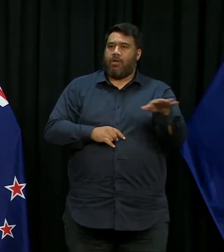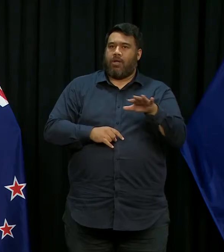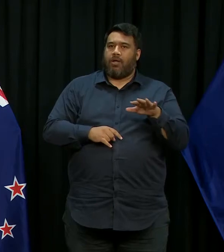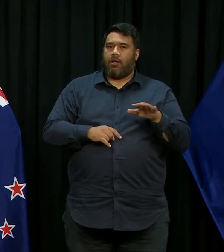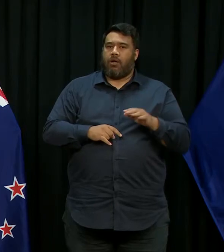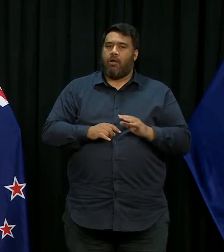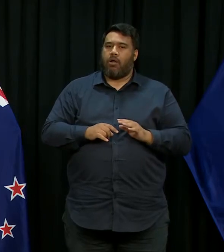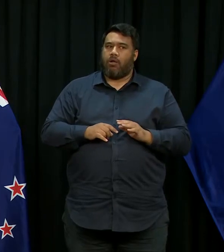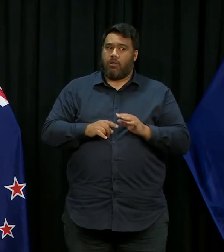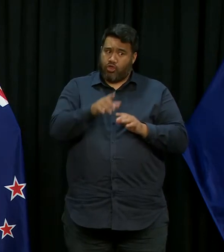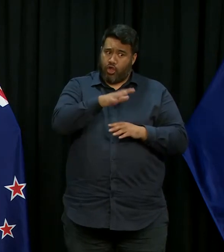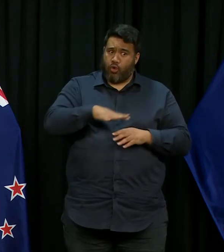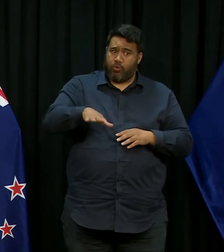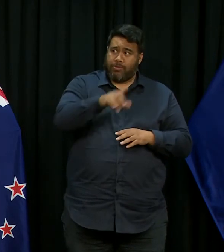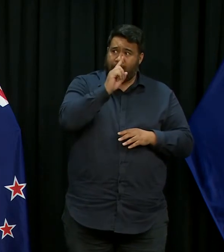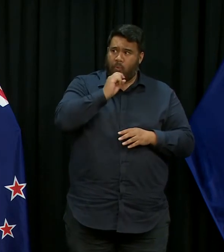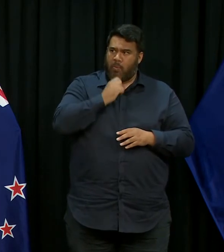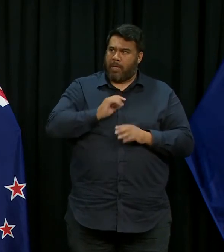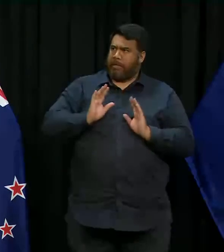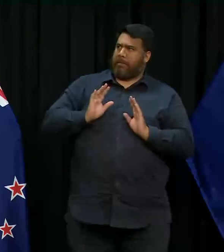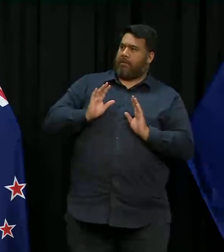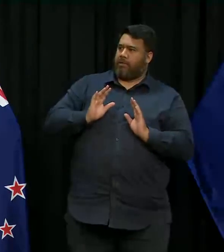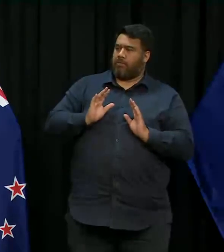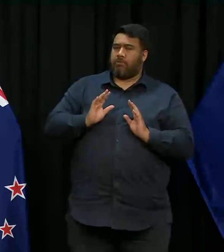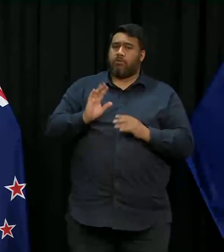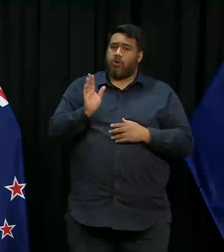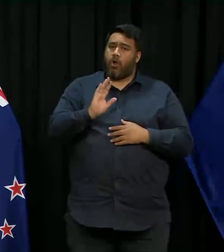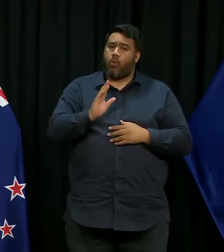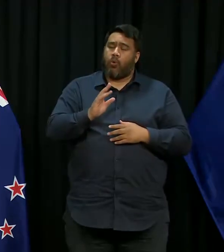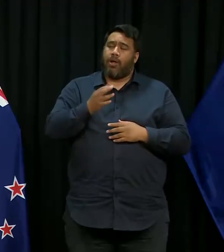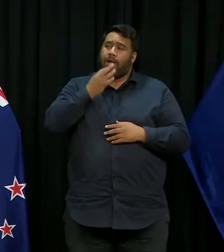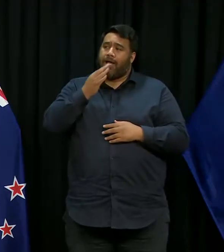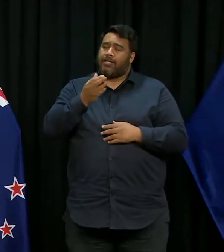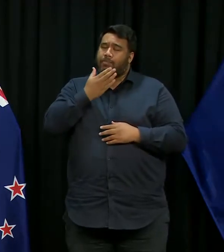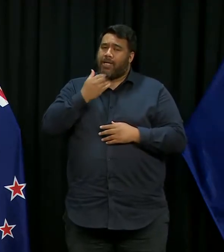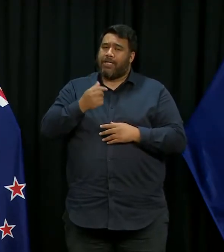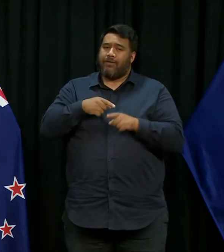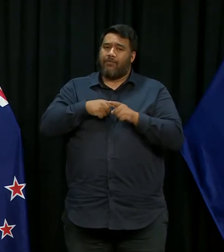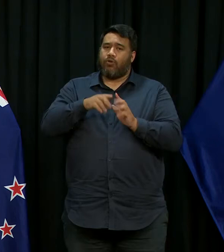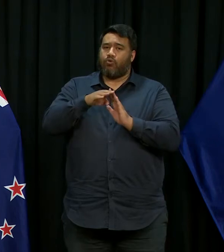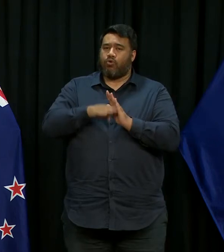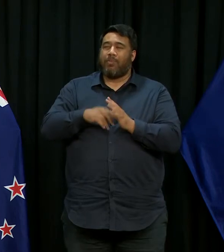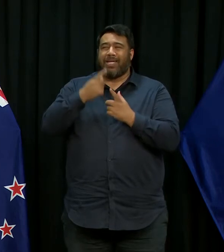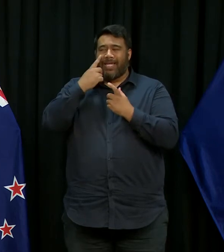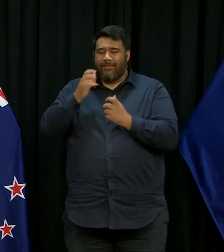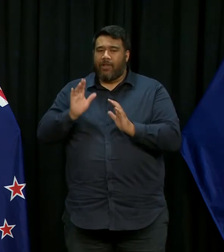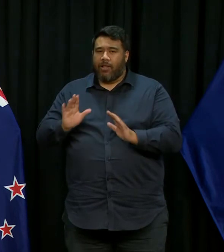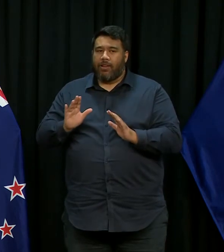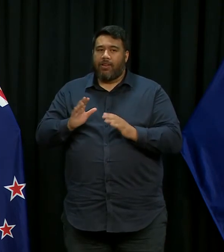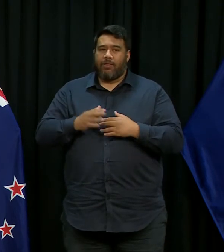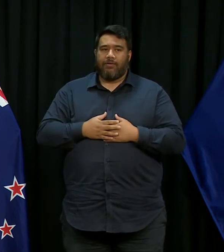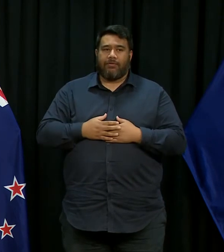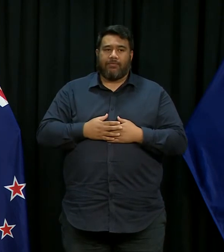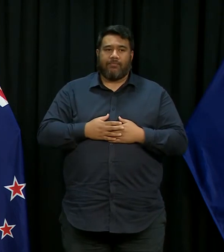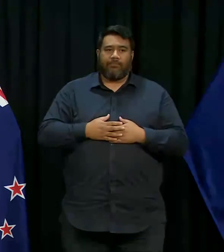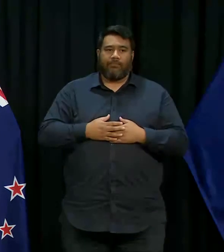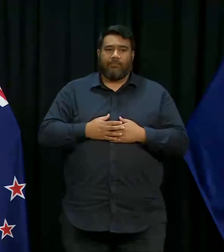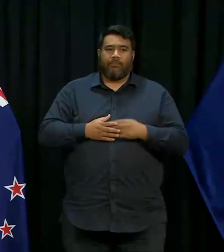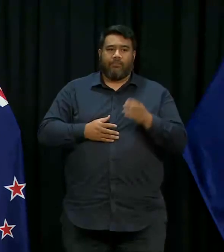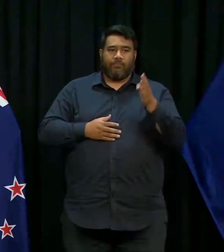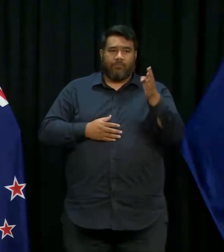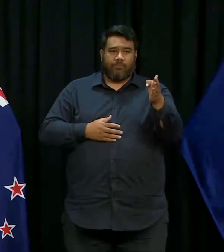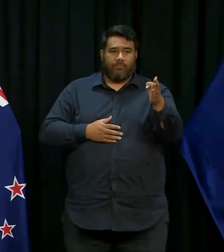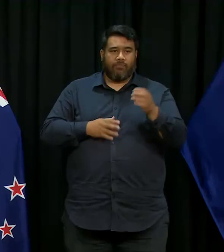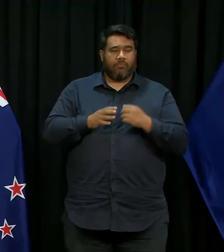their level with them, and we still ask them to do that. Are students at Papatoetoe High School being tested a